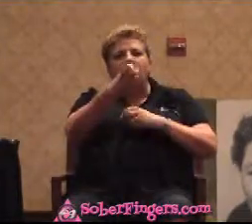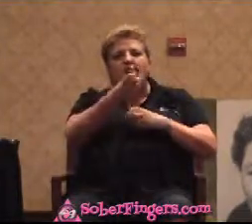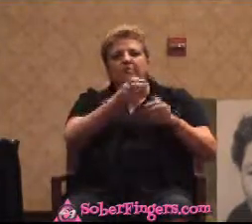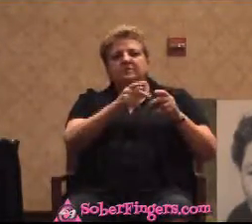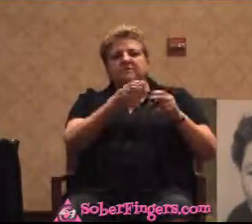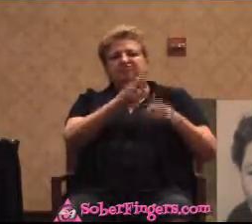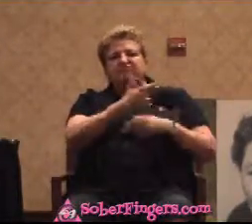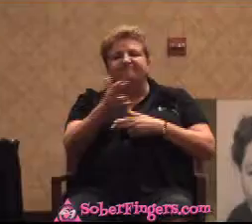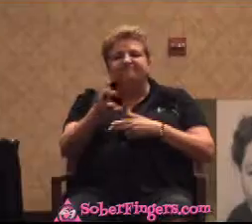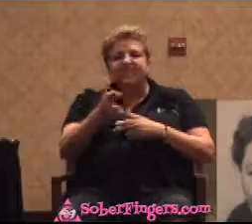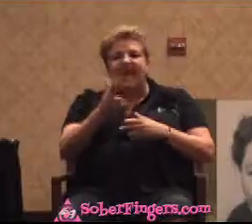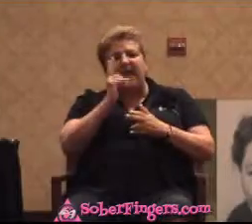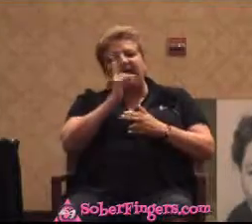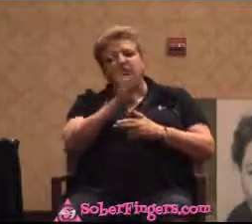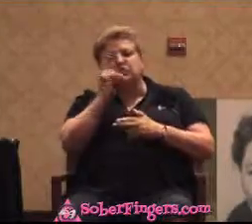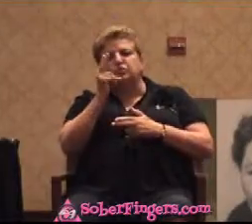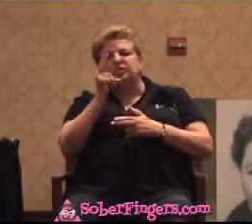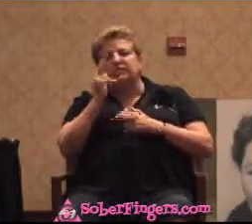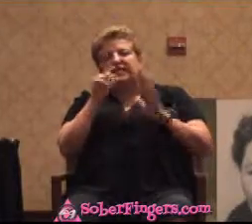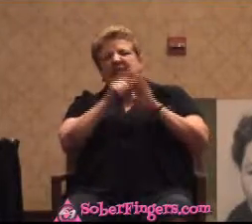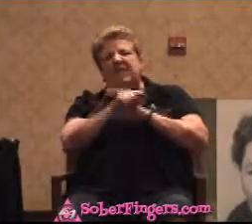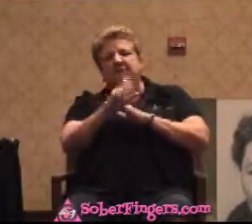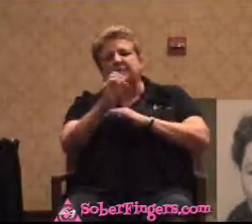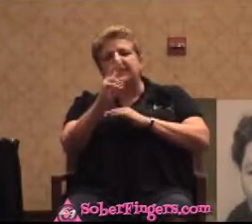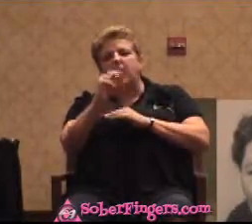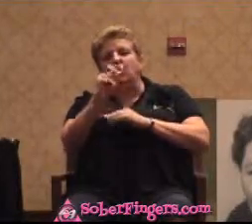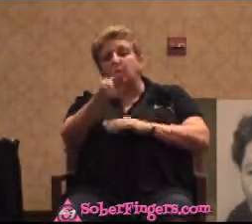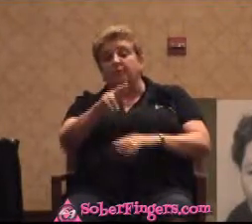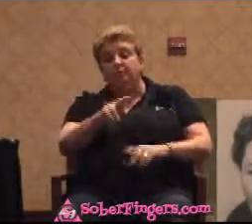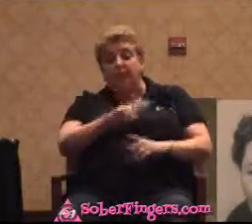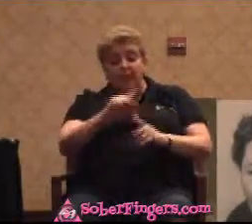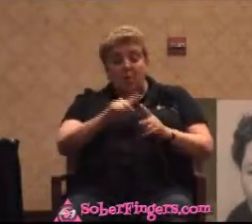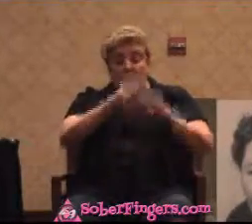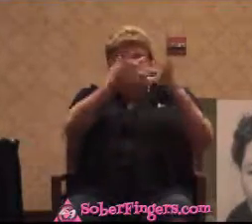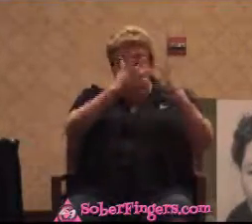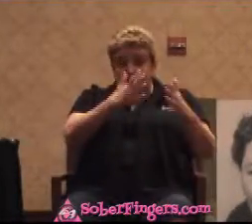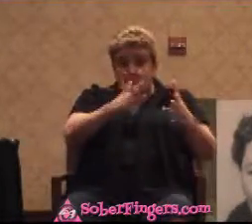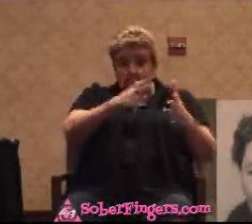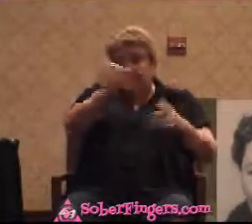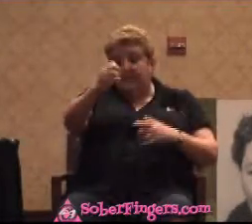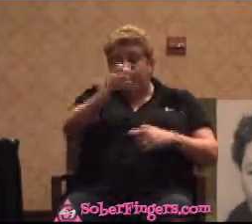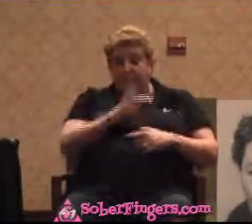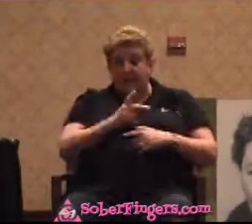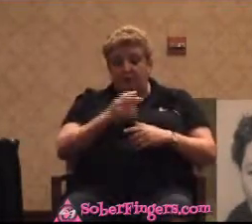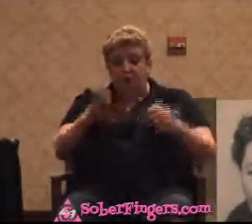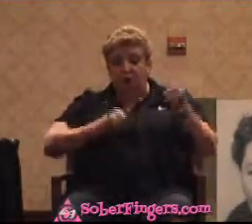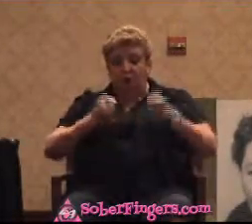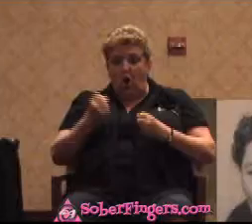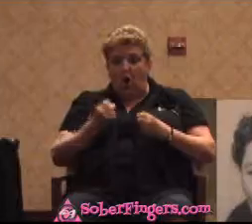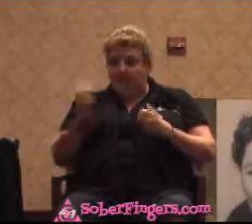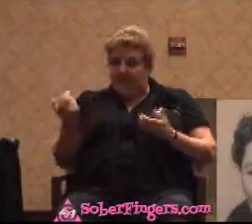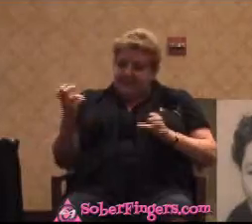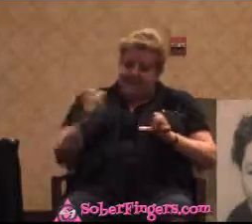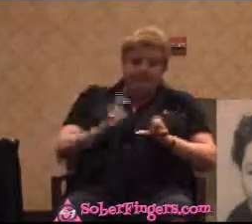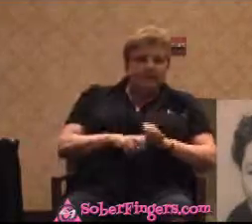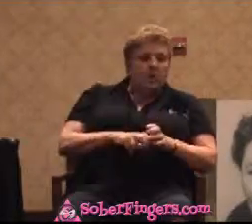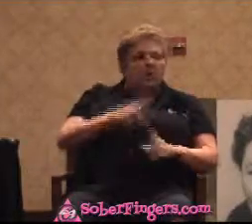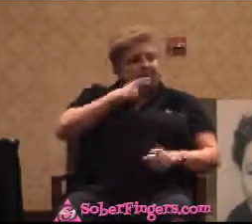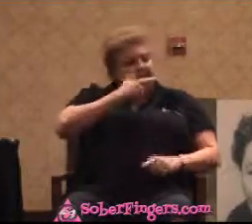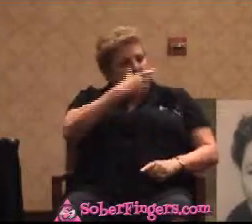And he shoots and he kills the owner. And when he comes back out to the car with blood all over him, he gets in the car and he says, go, and that's what I